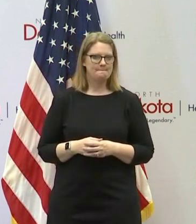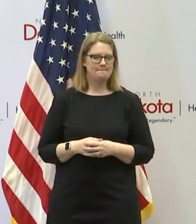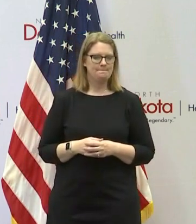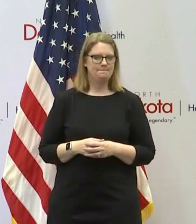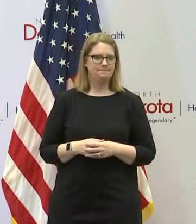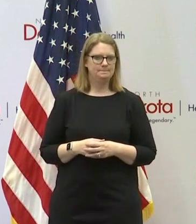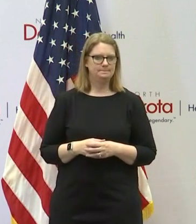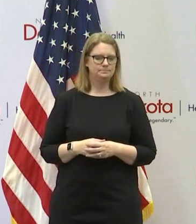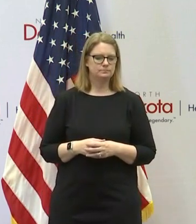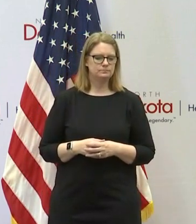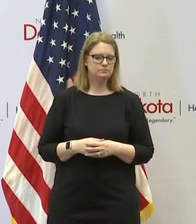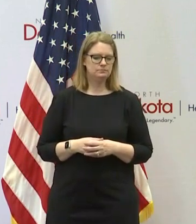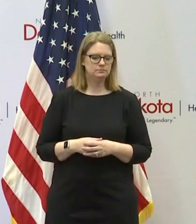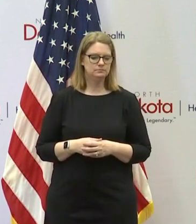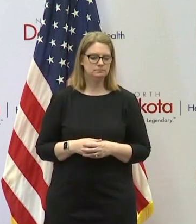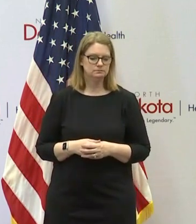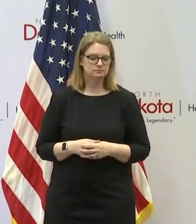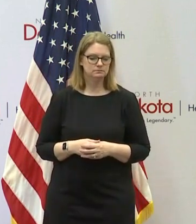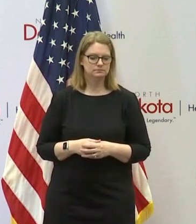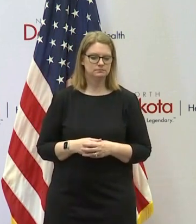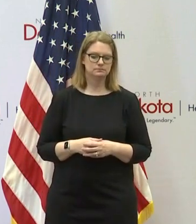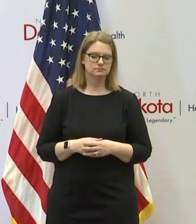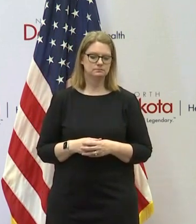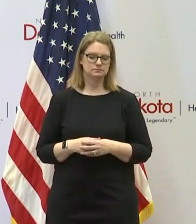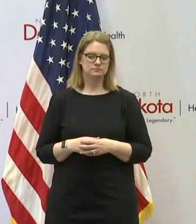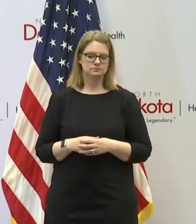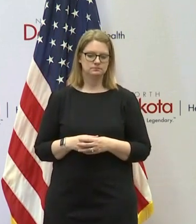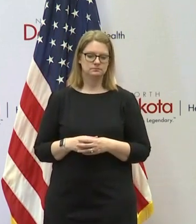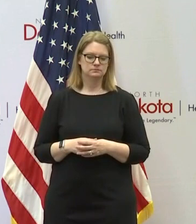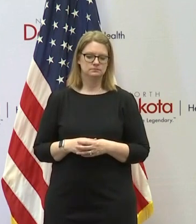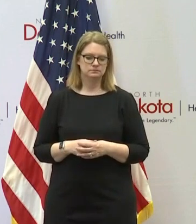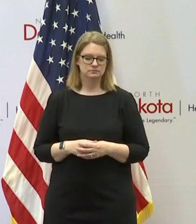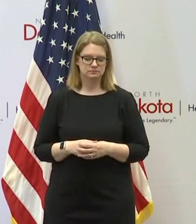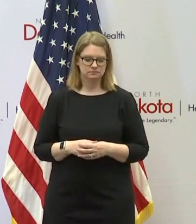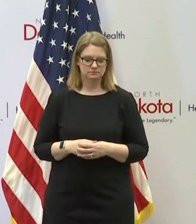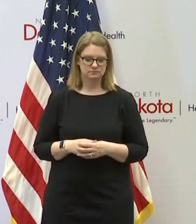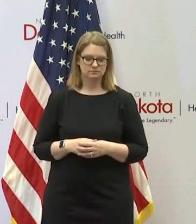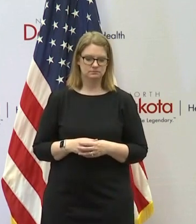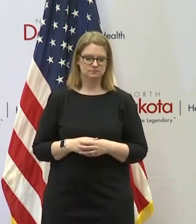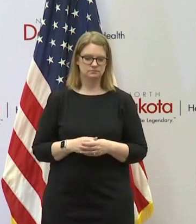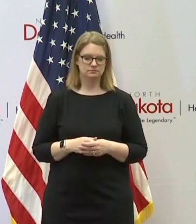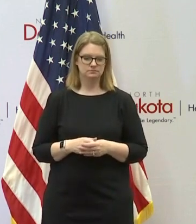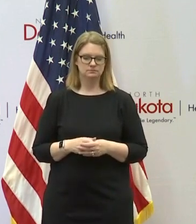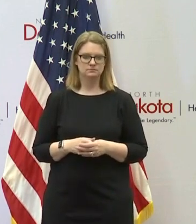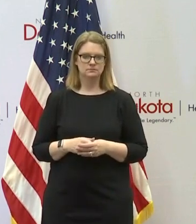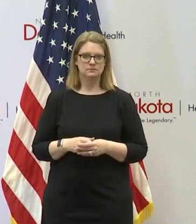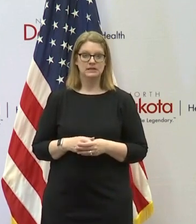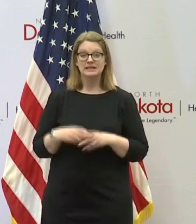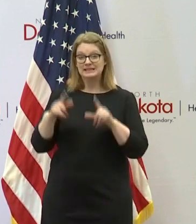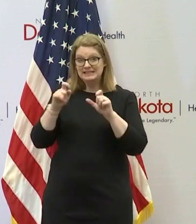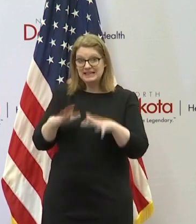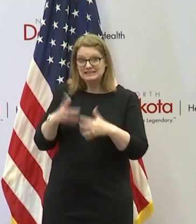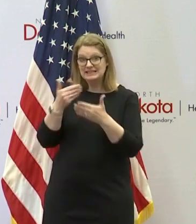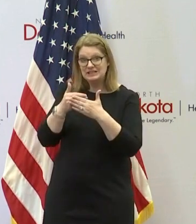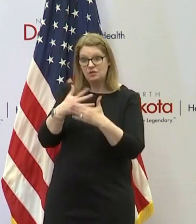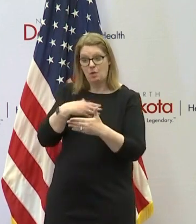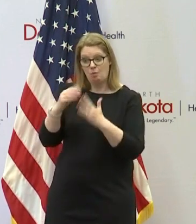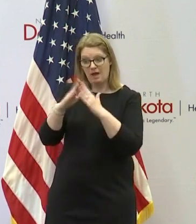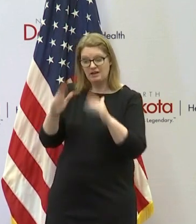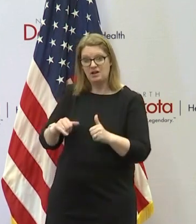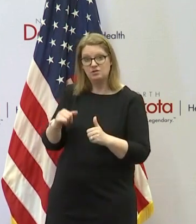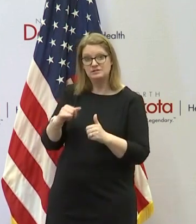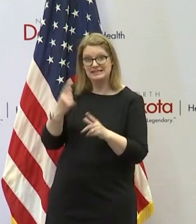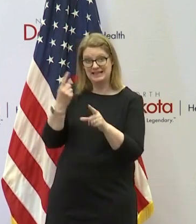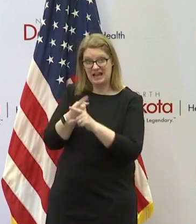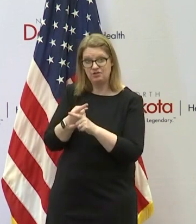again, I know that there is a lot of rigor going into making sure that the testing around the White House is accurate. So I've got a